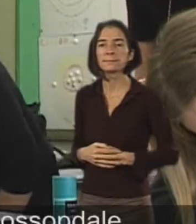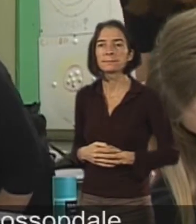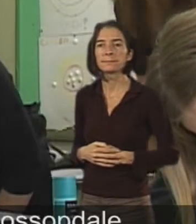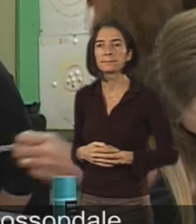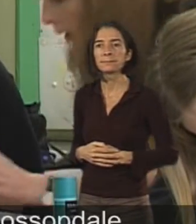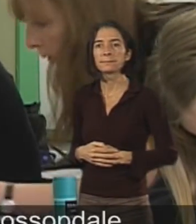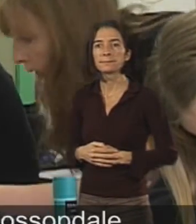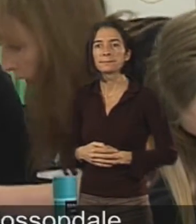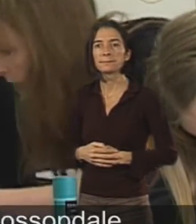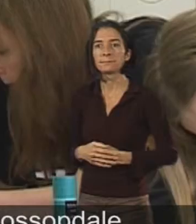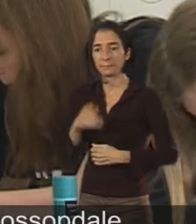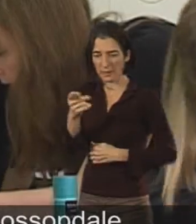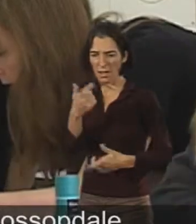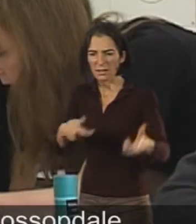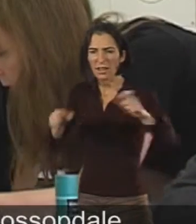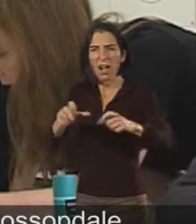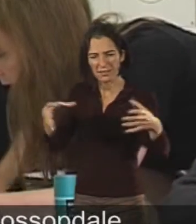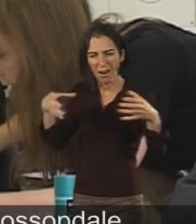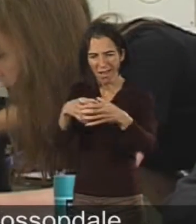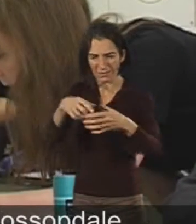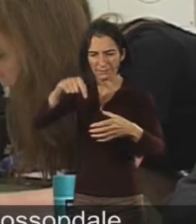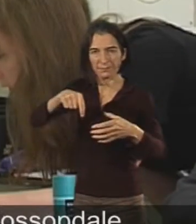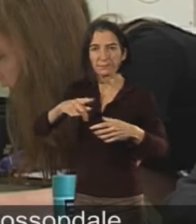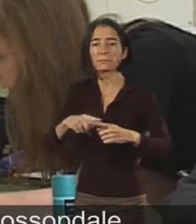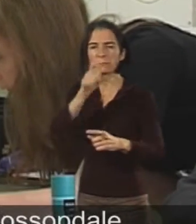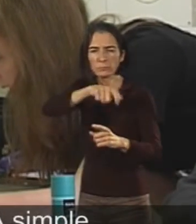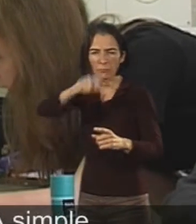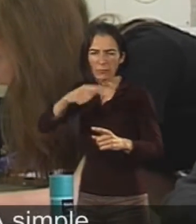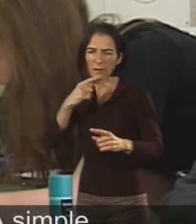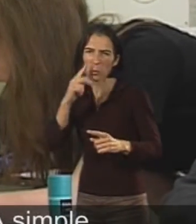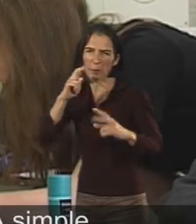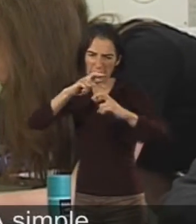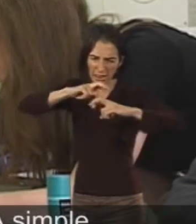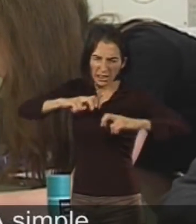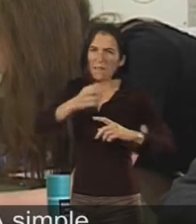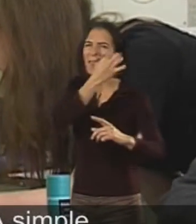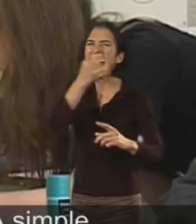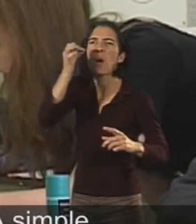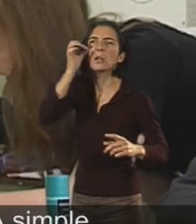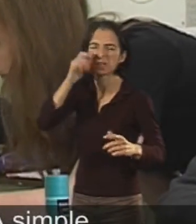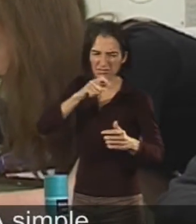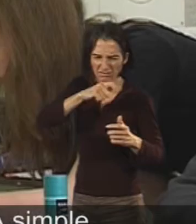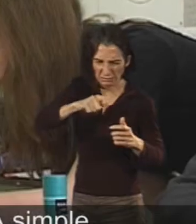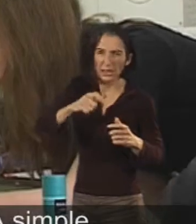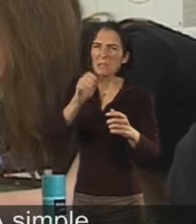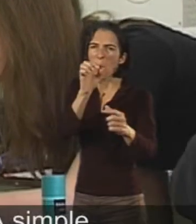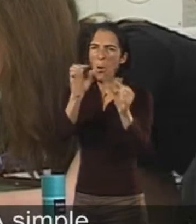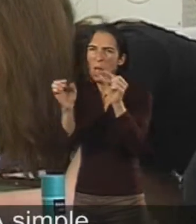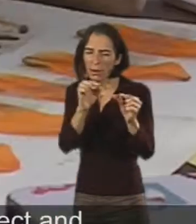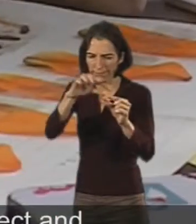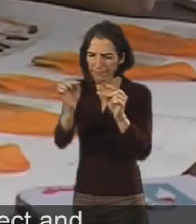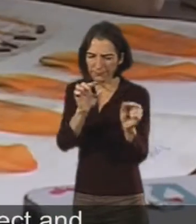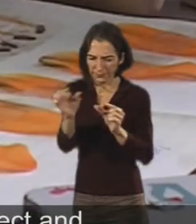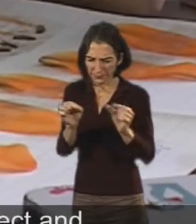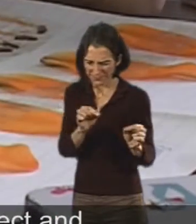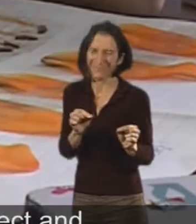In this practical science class at Glossopdale Community College, students would usually be dissecting rhododendron flowers. A simple adjustment here